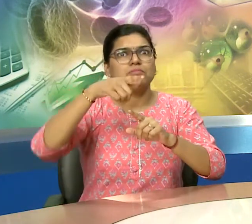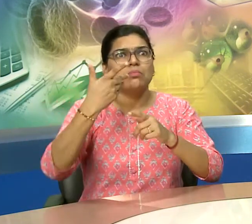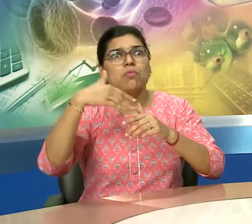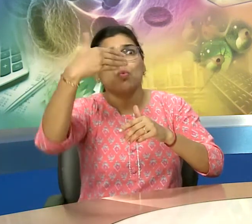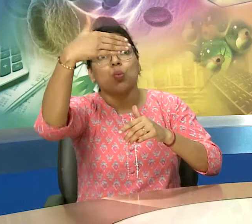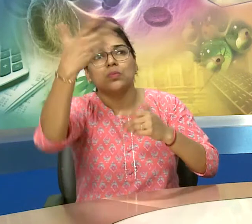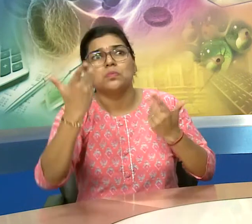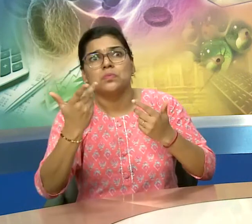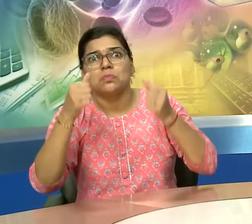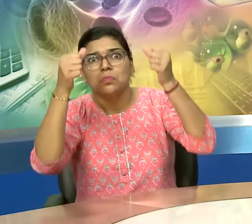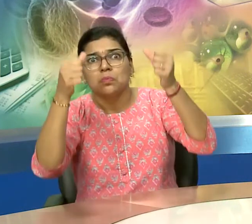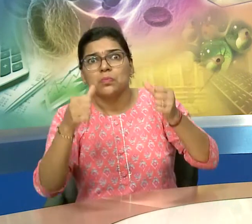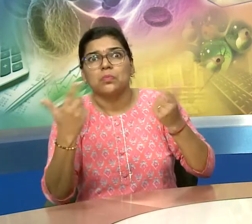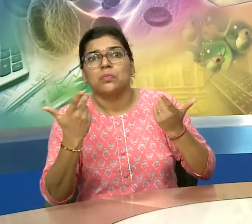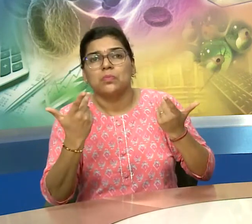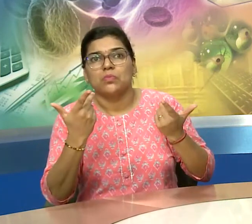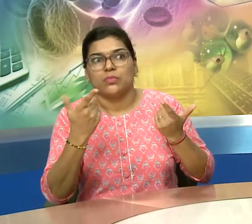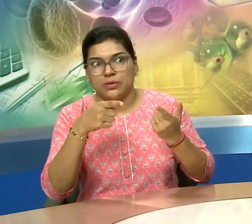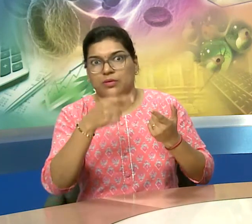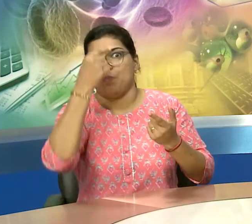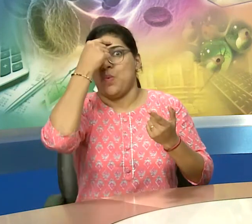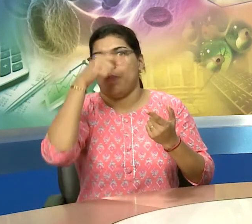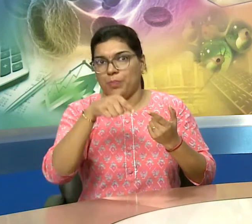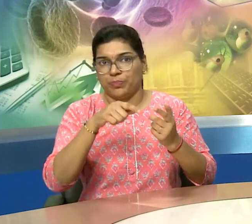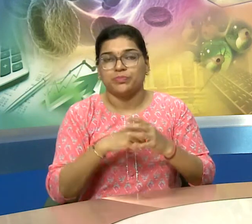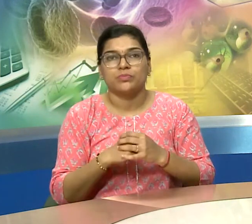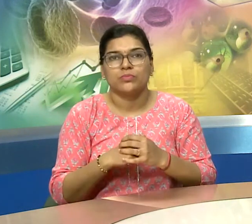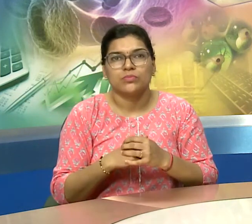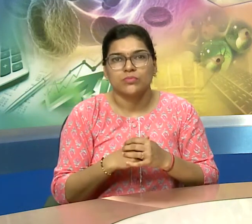is about pollution resulting from overpopulation.